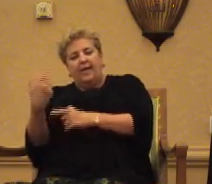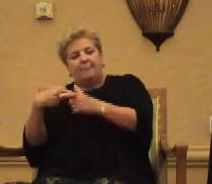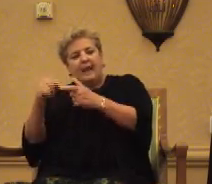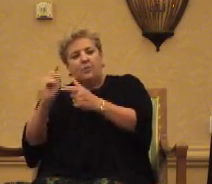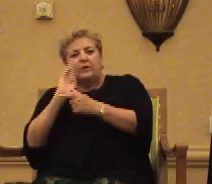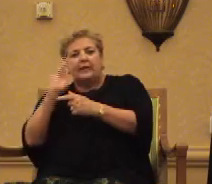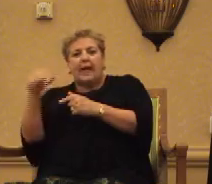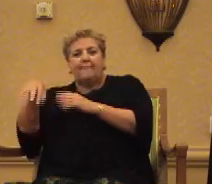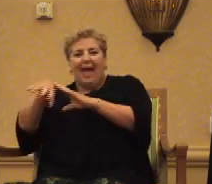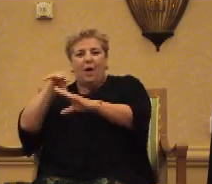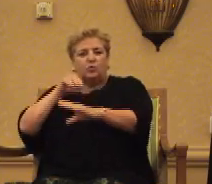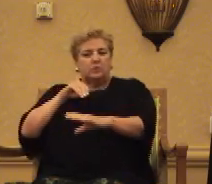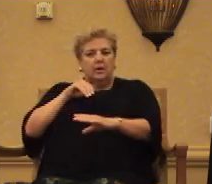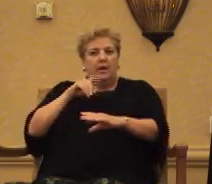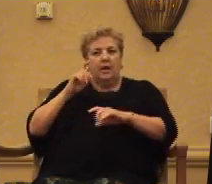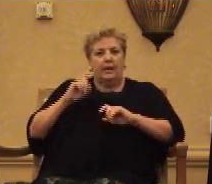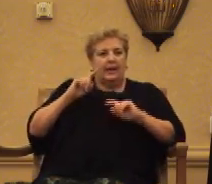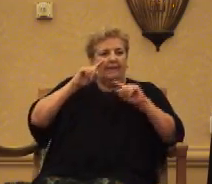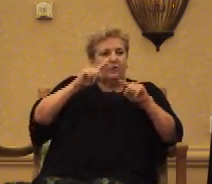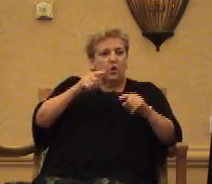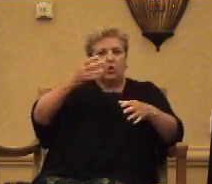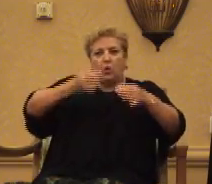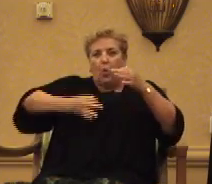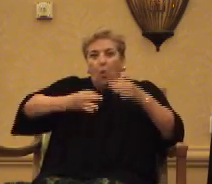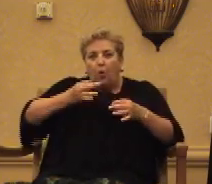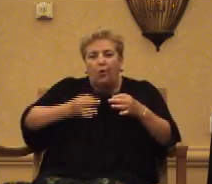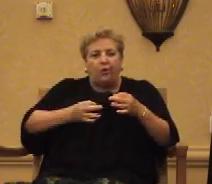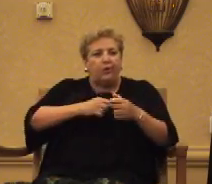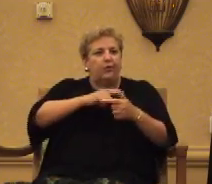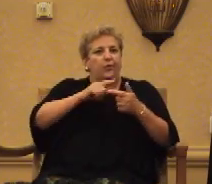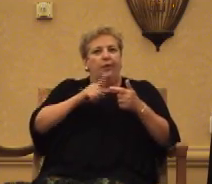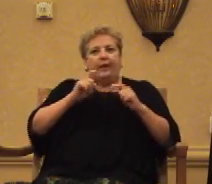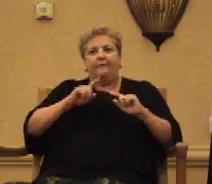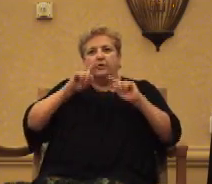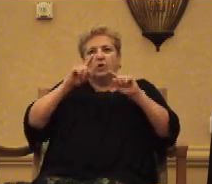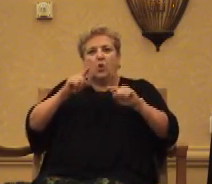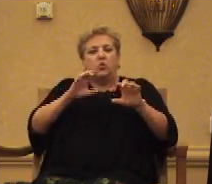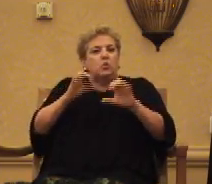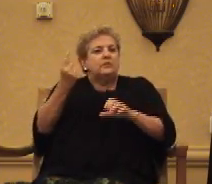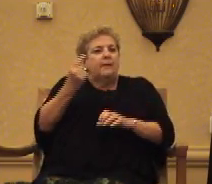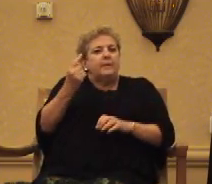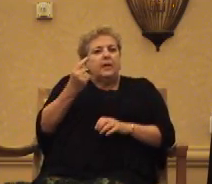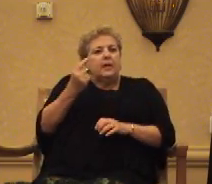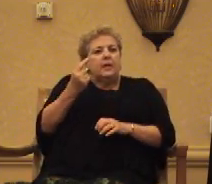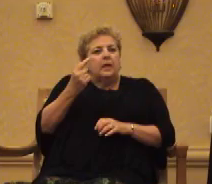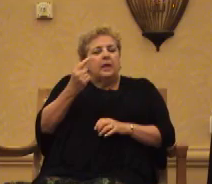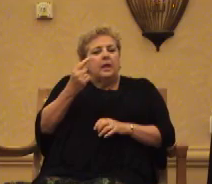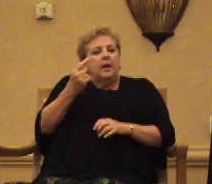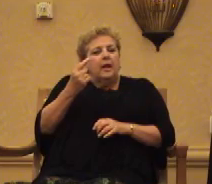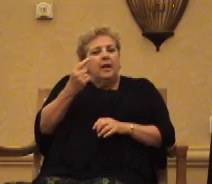there, and I'd have to go to court, or I'd have to go do something in the morning. When I got on, even when I was on